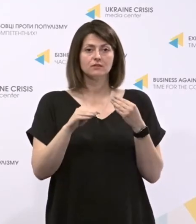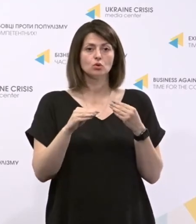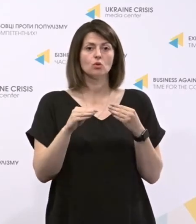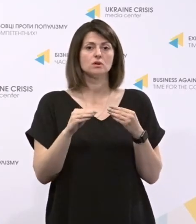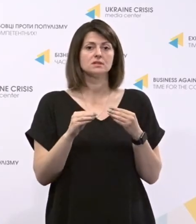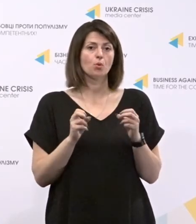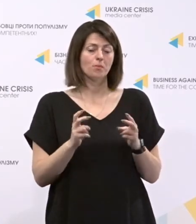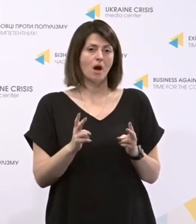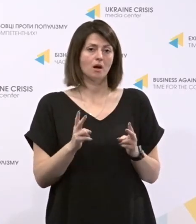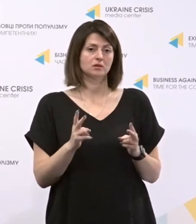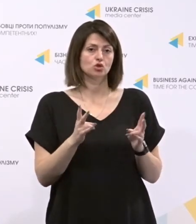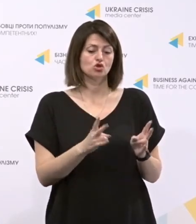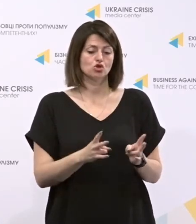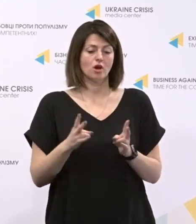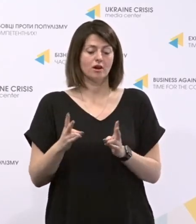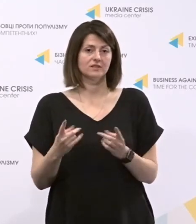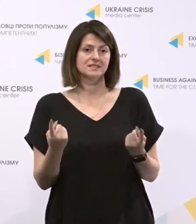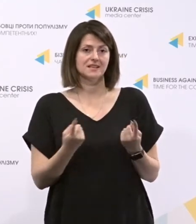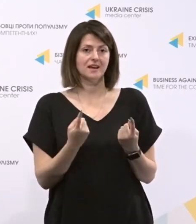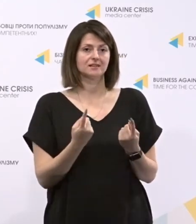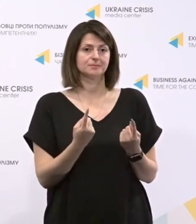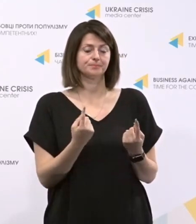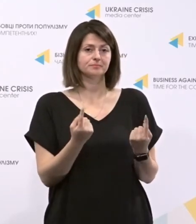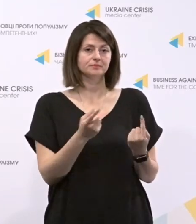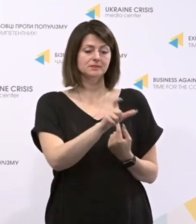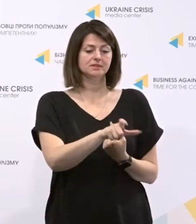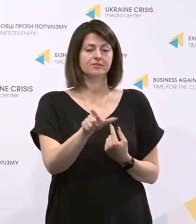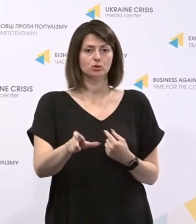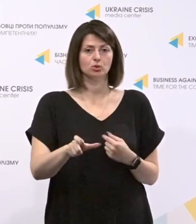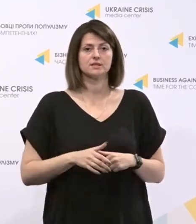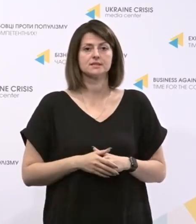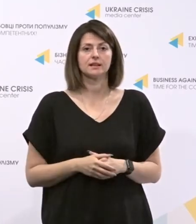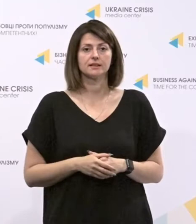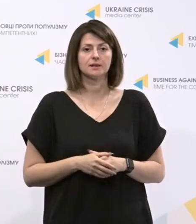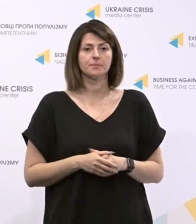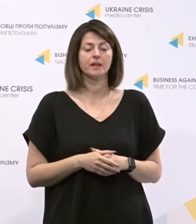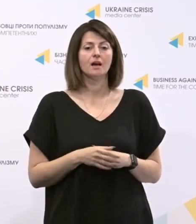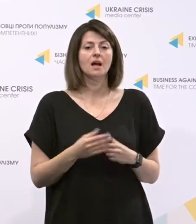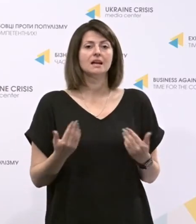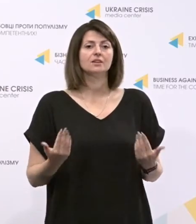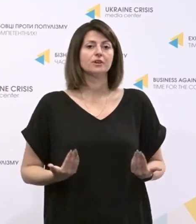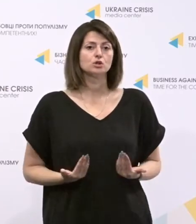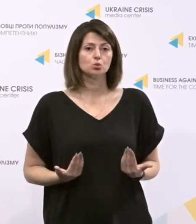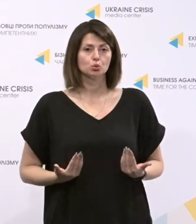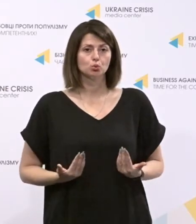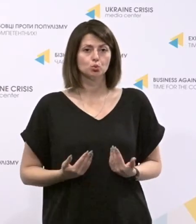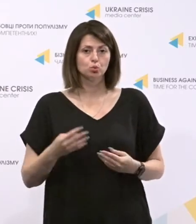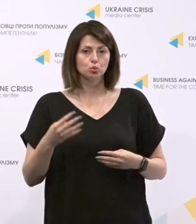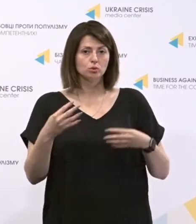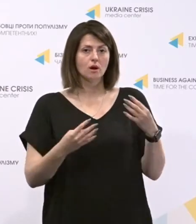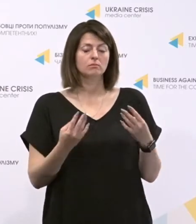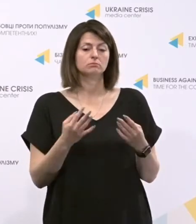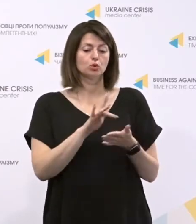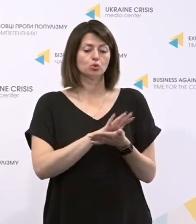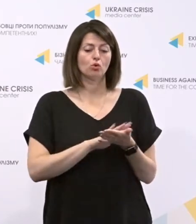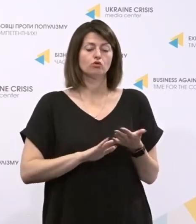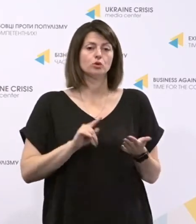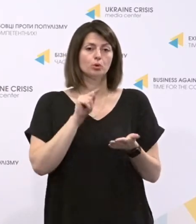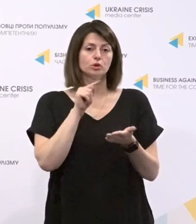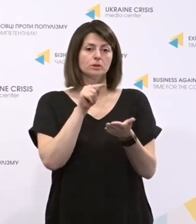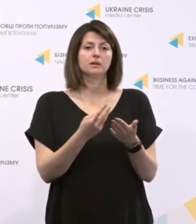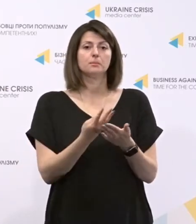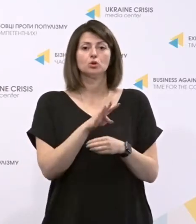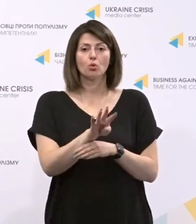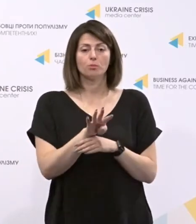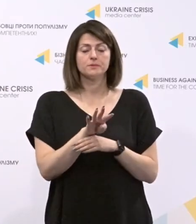Critical civilian infrastructure continued to come under shelling and small arms fire, resulting in the damages